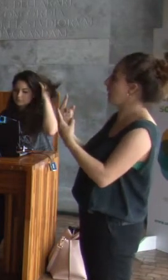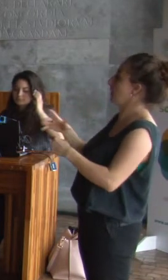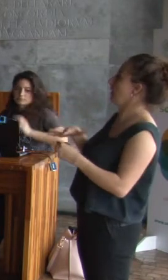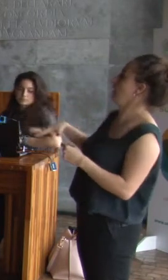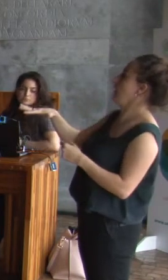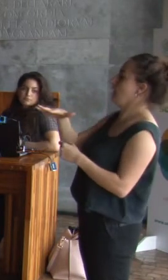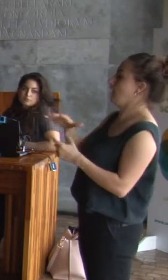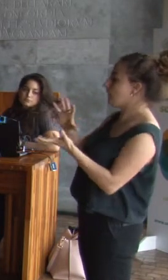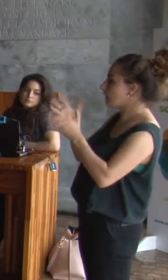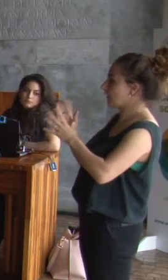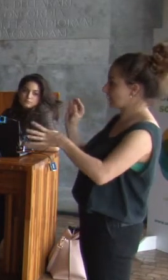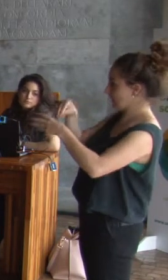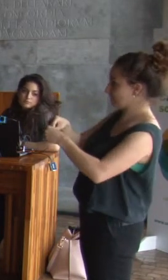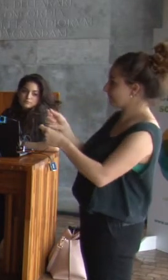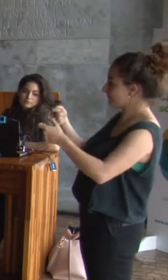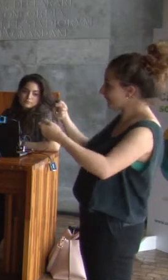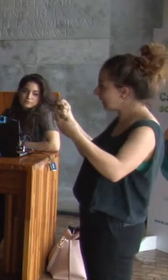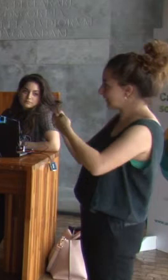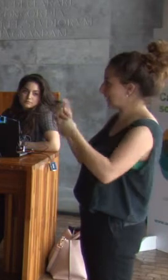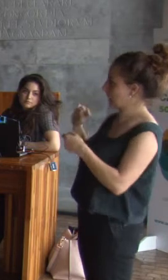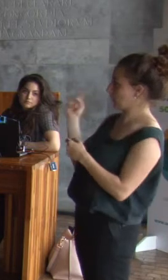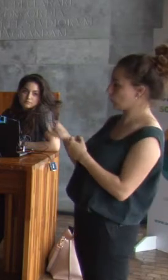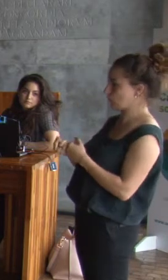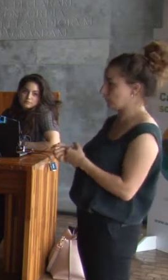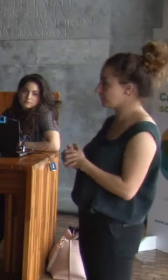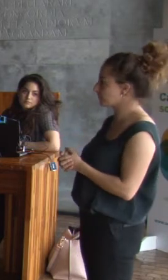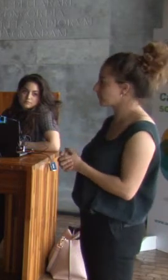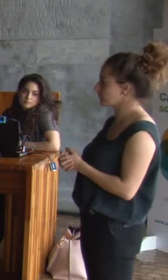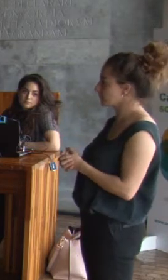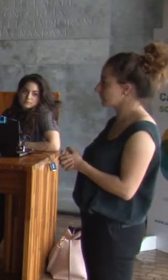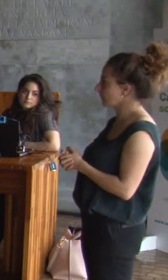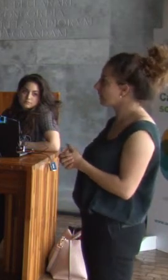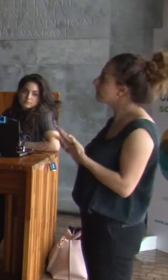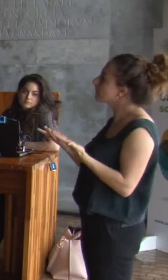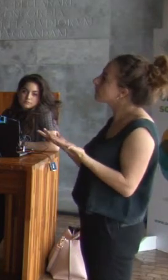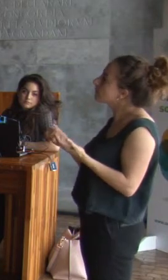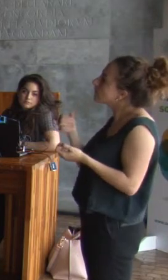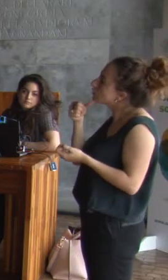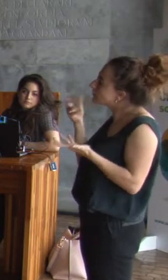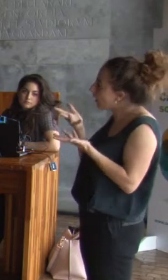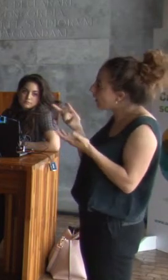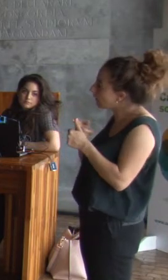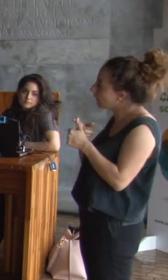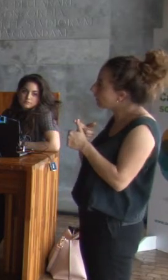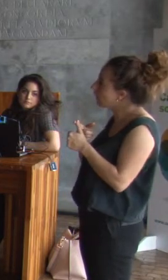becomes inclusive and flexible for all. What do we mean by the environment? So the